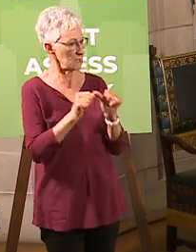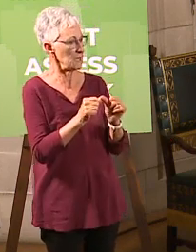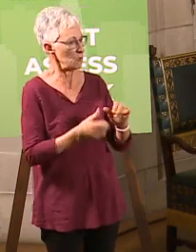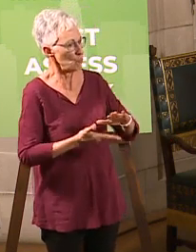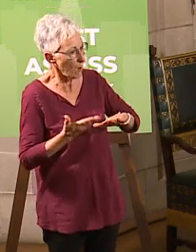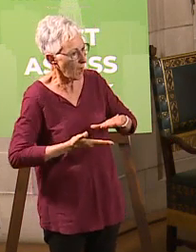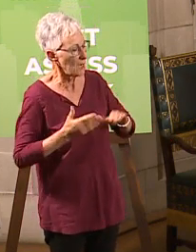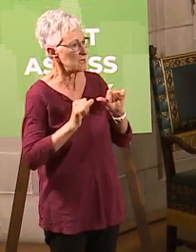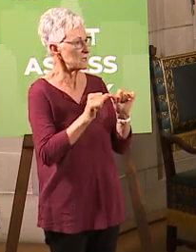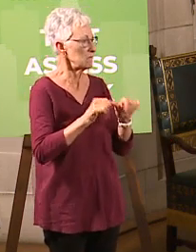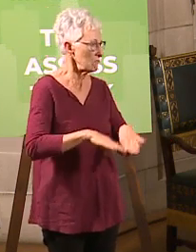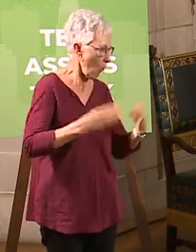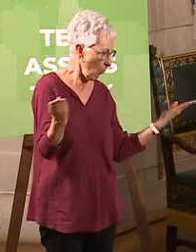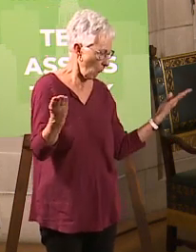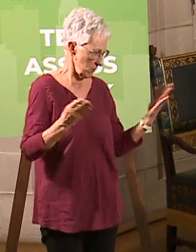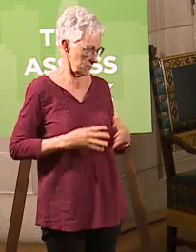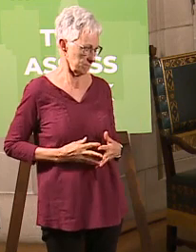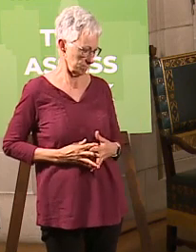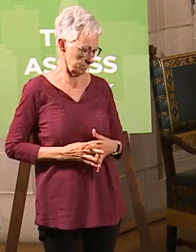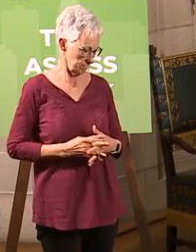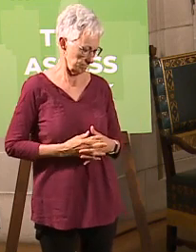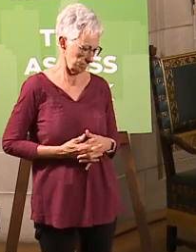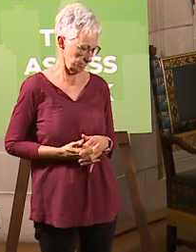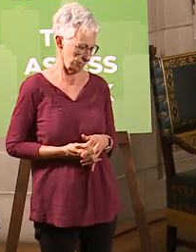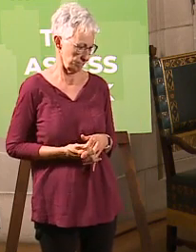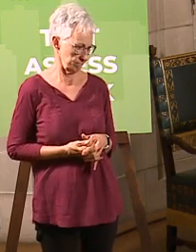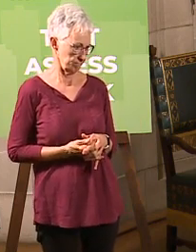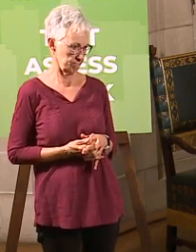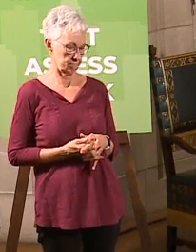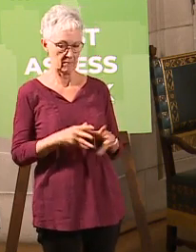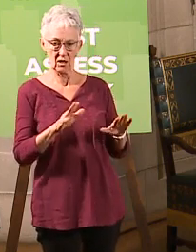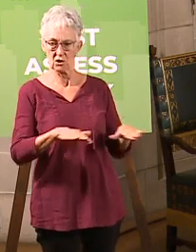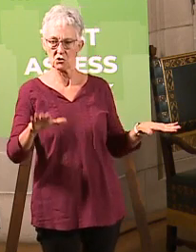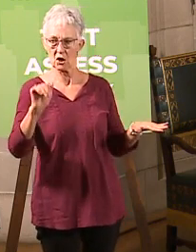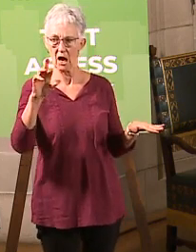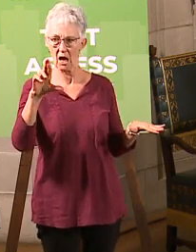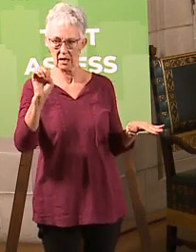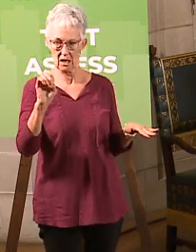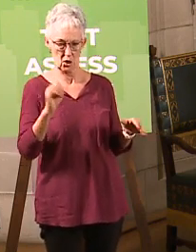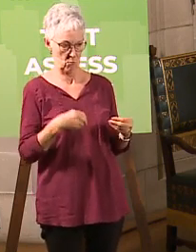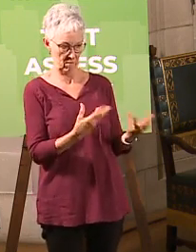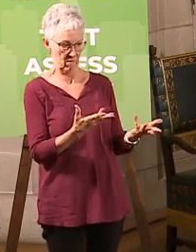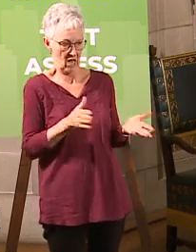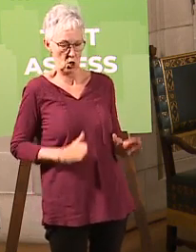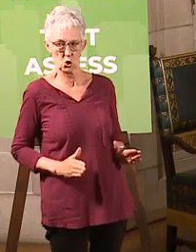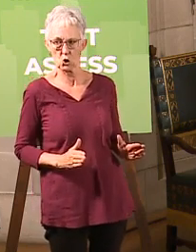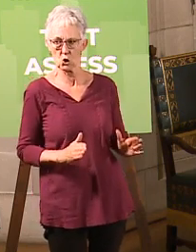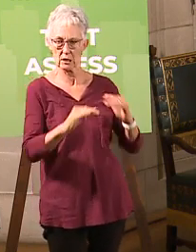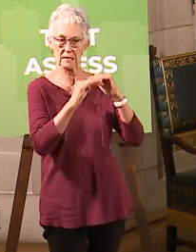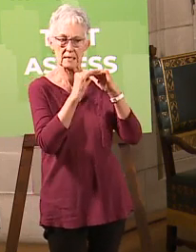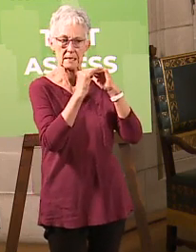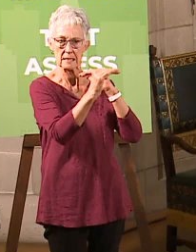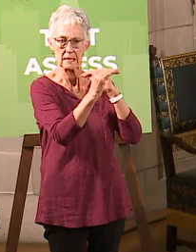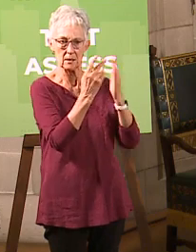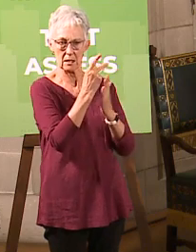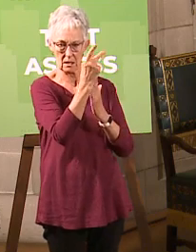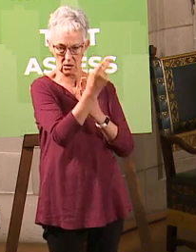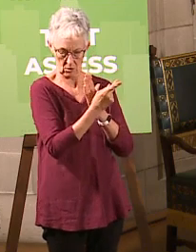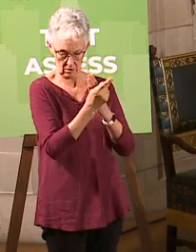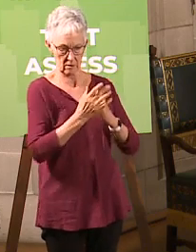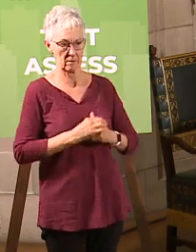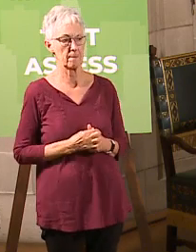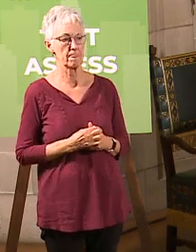private entities. It became evident that this early opportunity, more funding was needed than the original grant